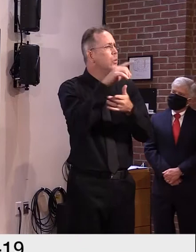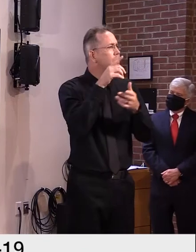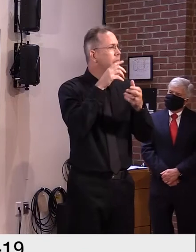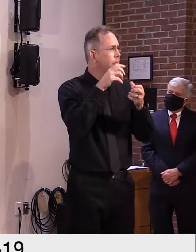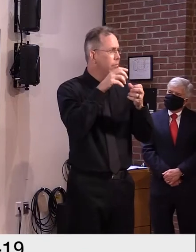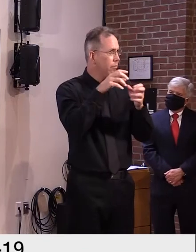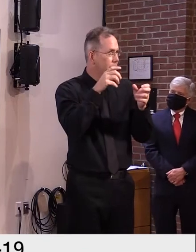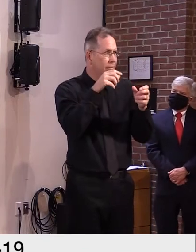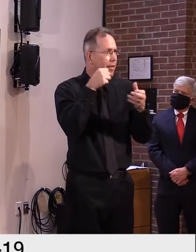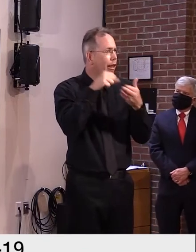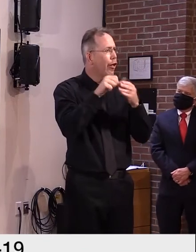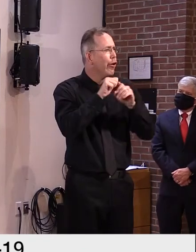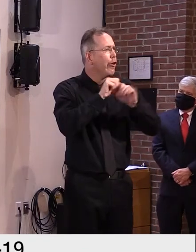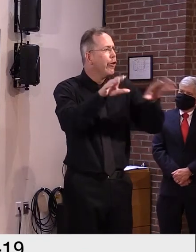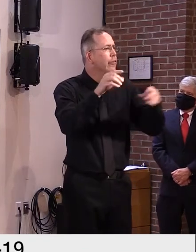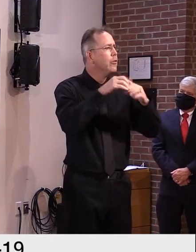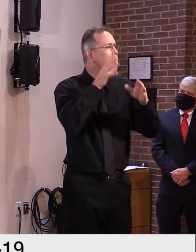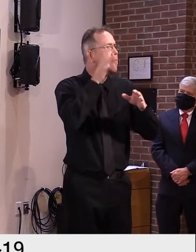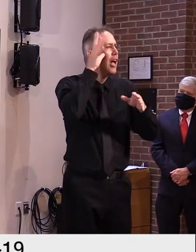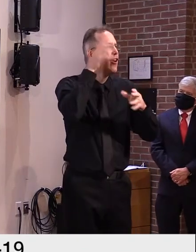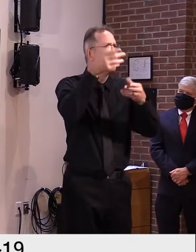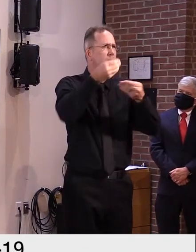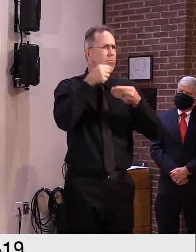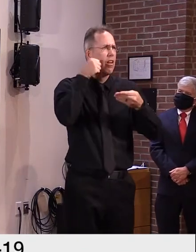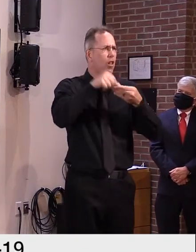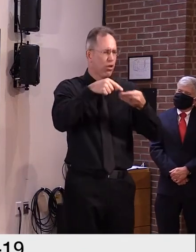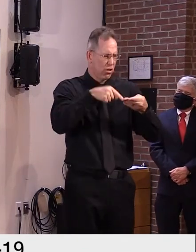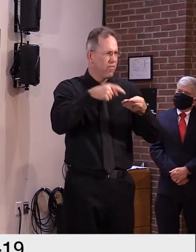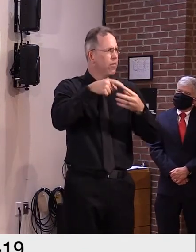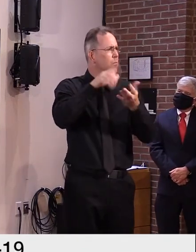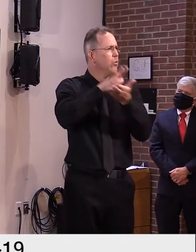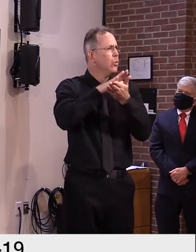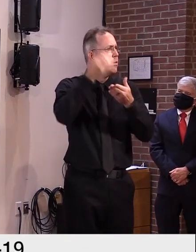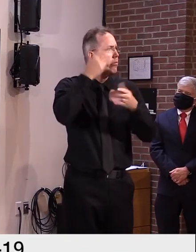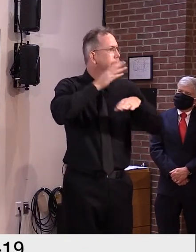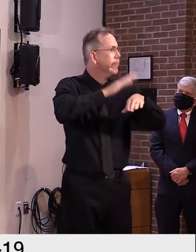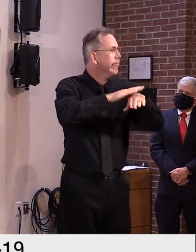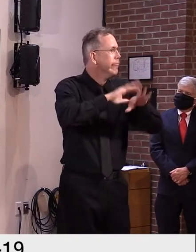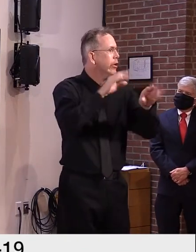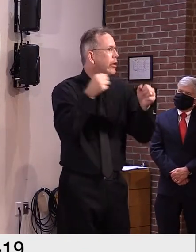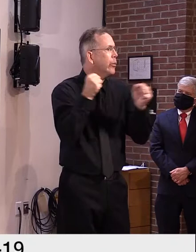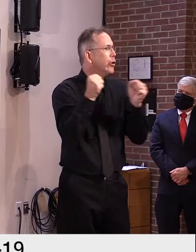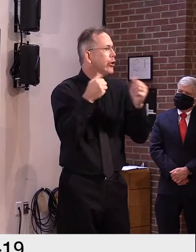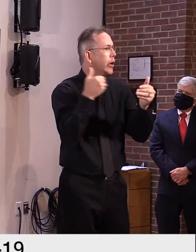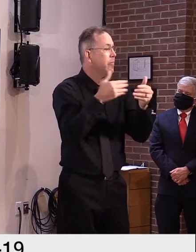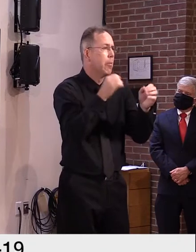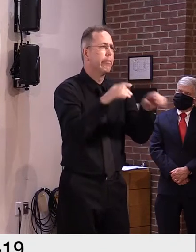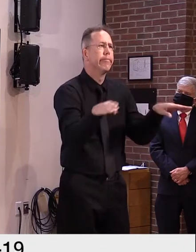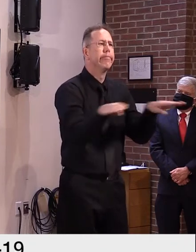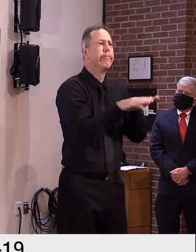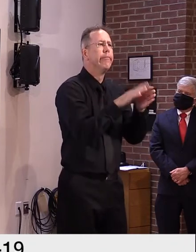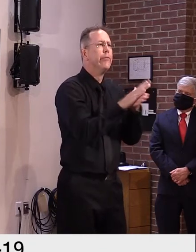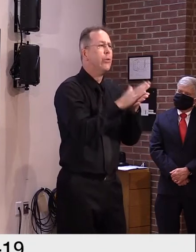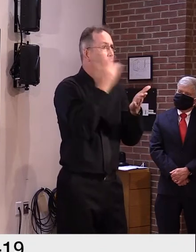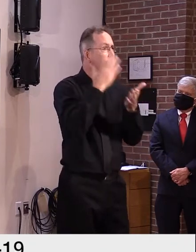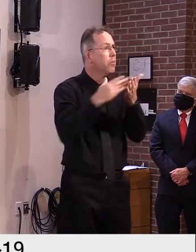Yeah, thanks. At the state level, we haven't been directly involved in helping districts with recruitment of additional substitutes. But in terms